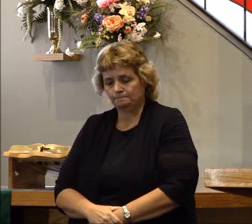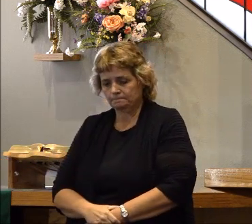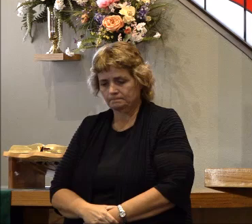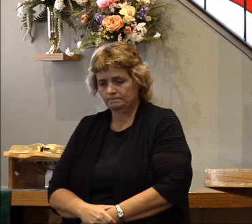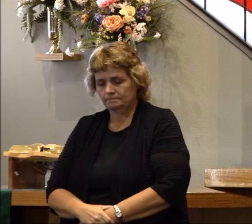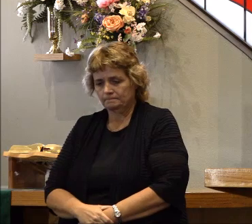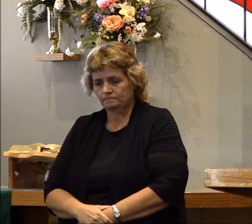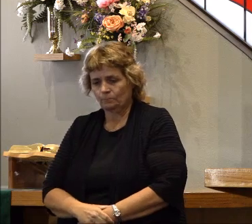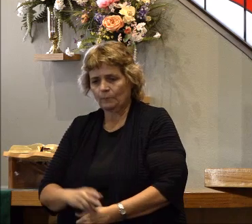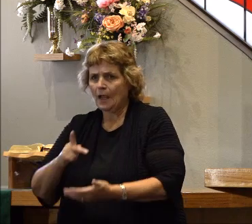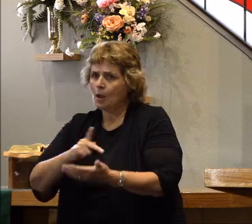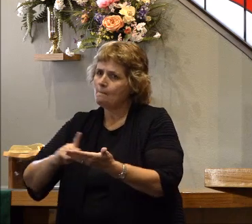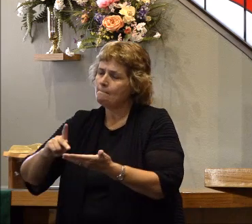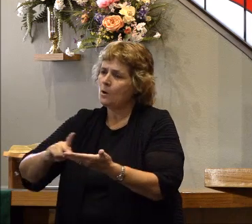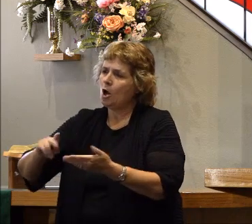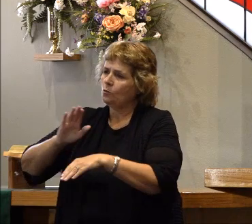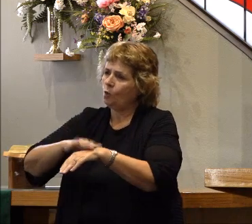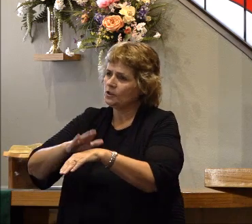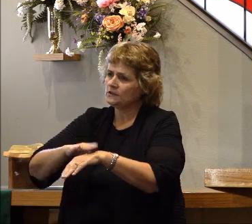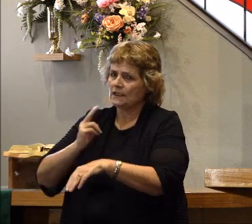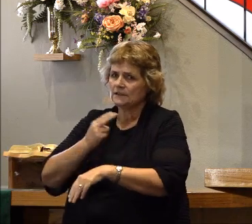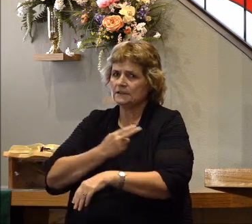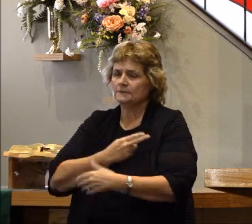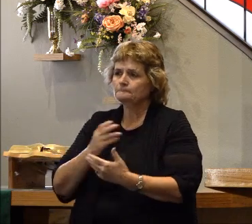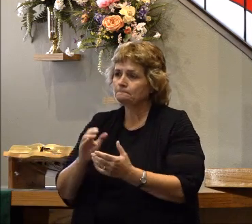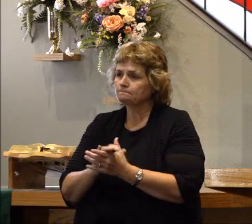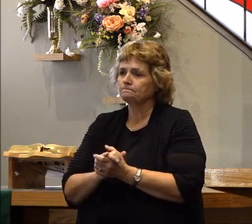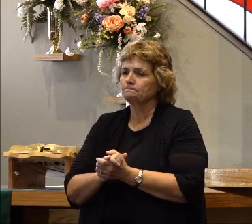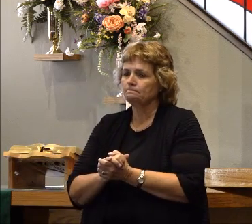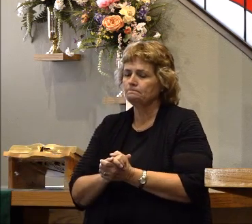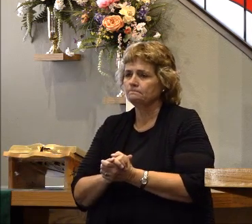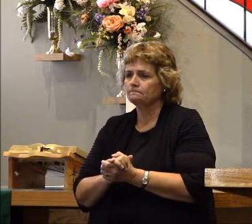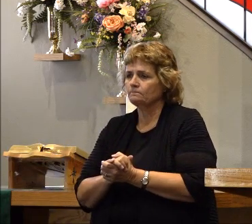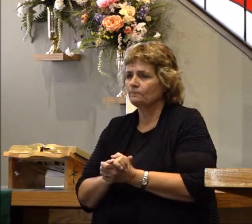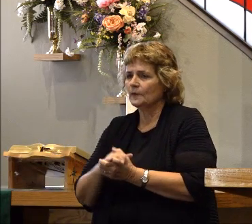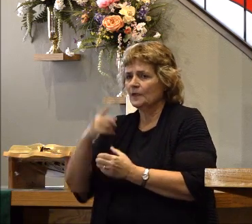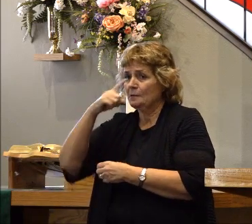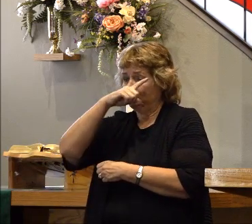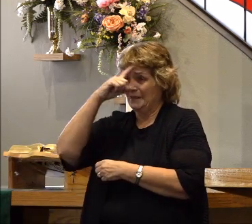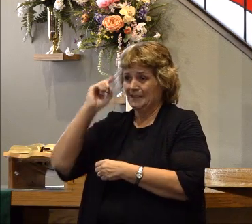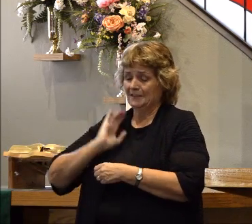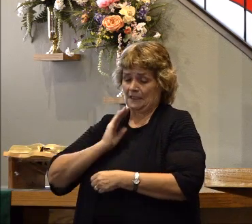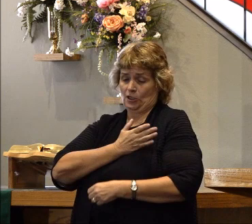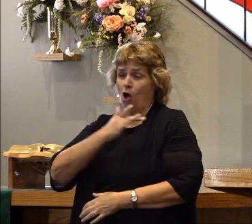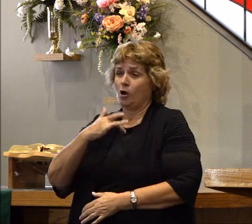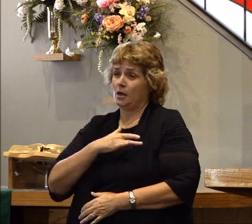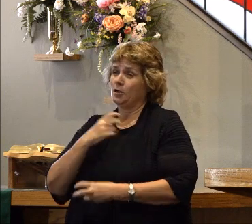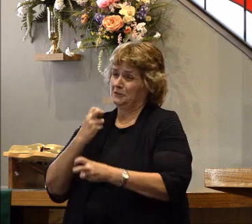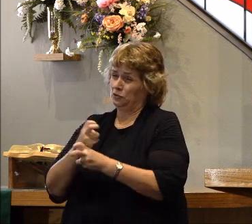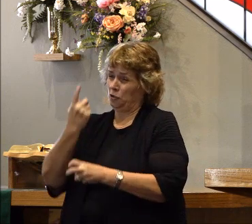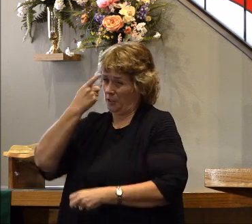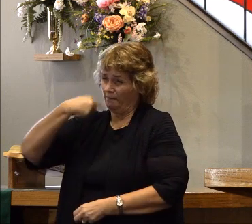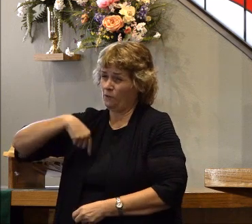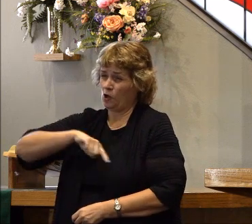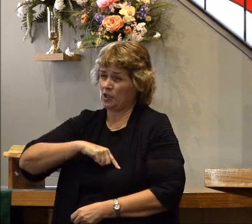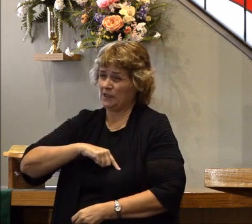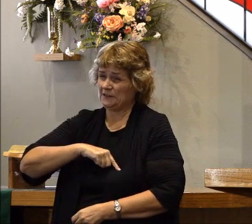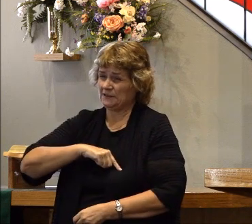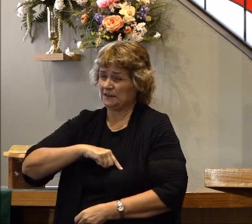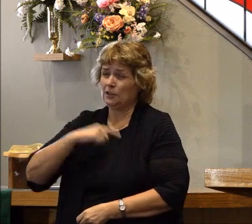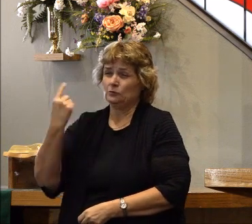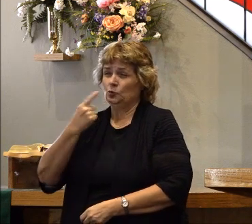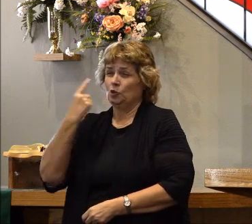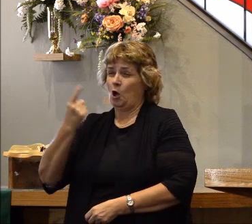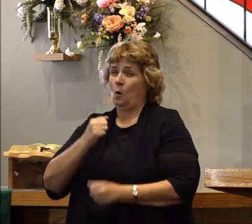Paul admonishes us this way because, in part, it's difficult for us to submit to